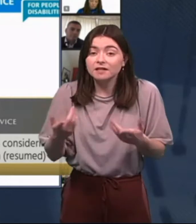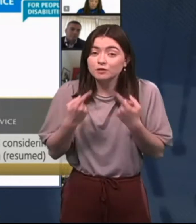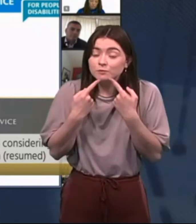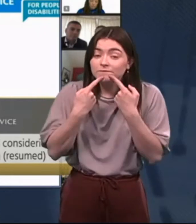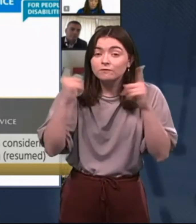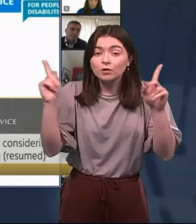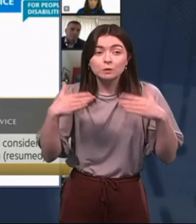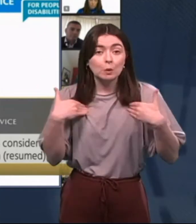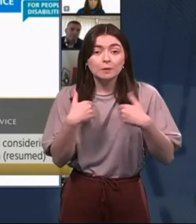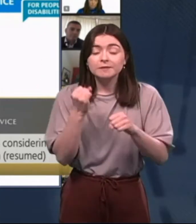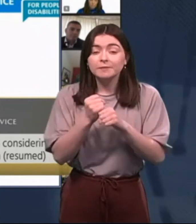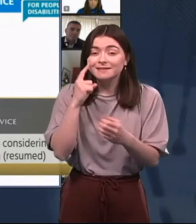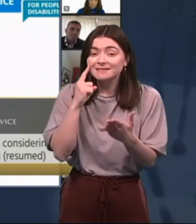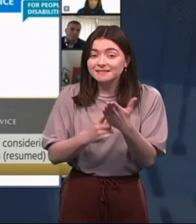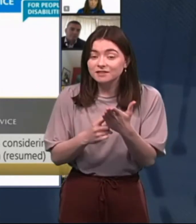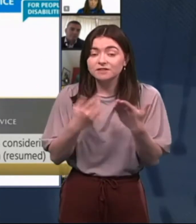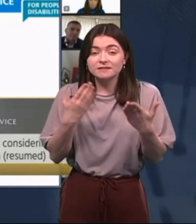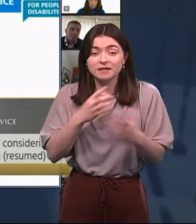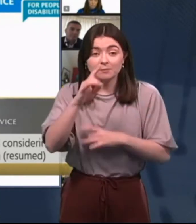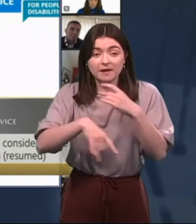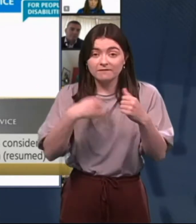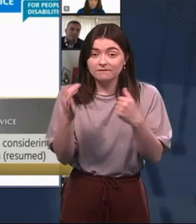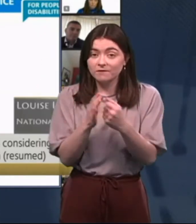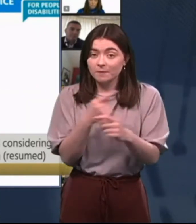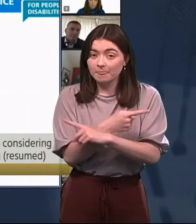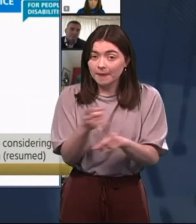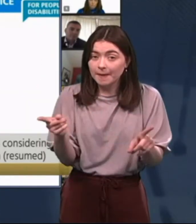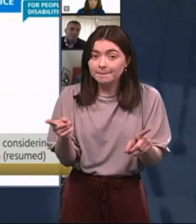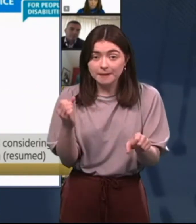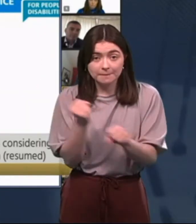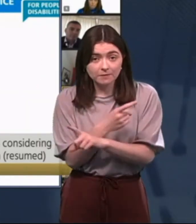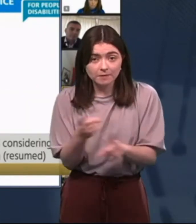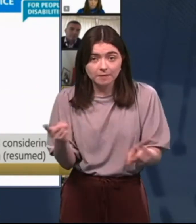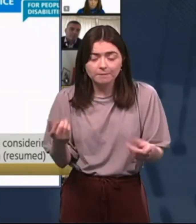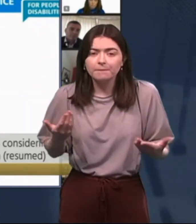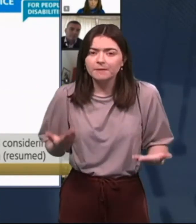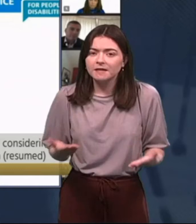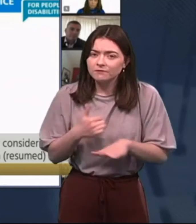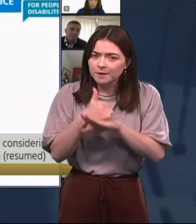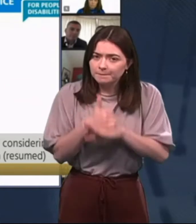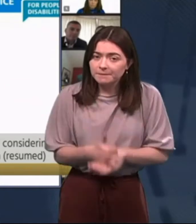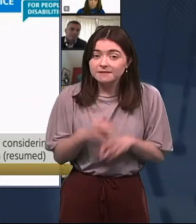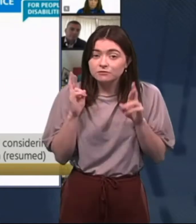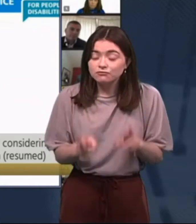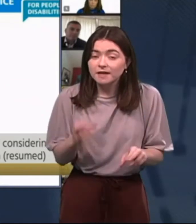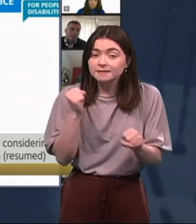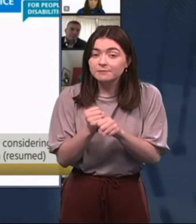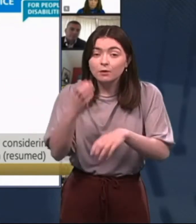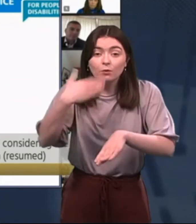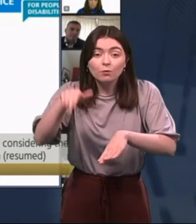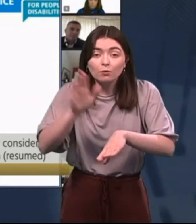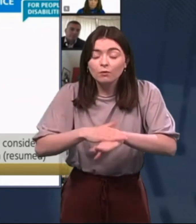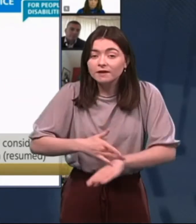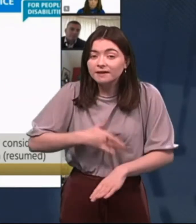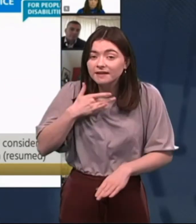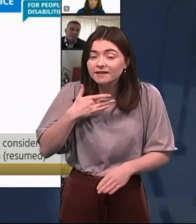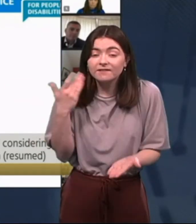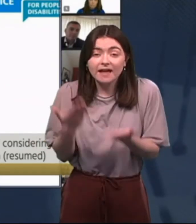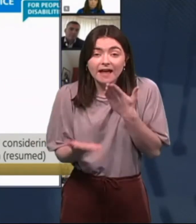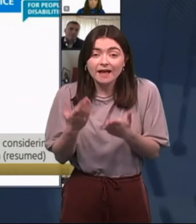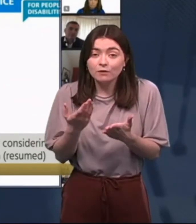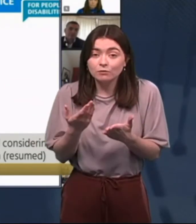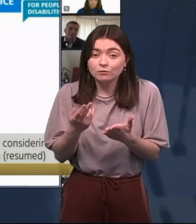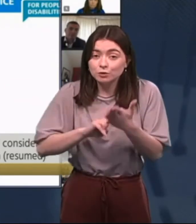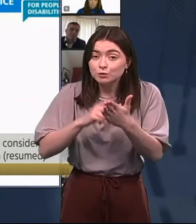concerns about decisions that are actually being made for them, about them, in quite fundamental basic rights about where you live and how you spend your